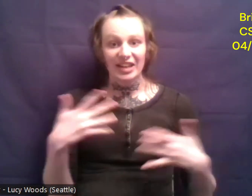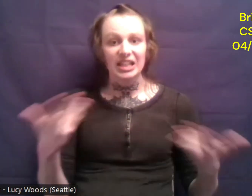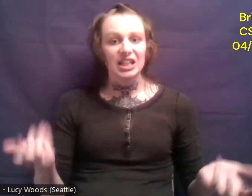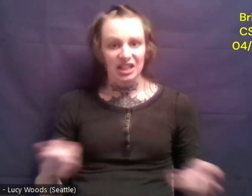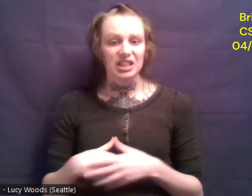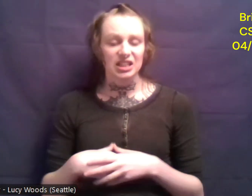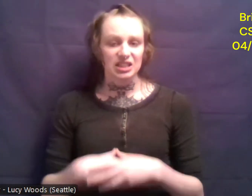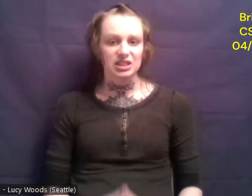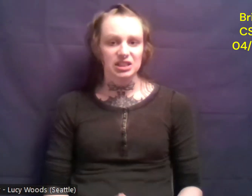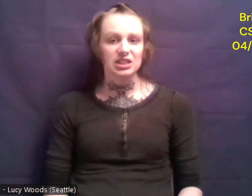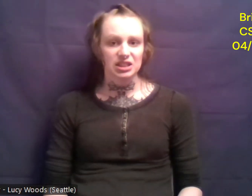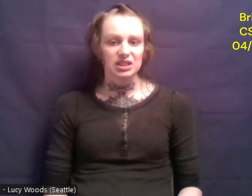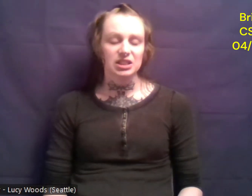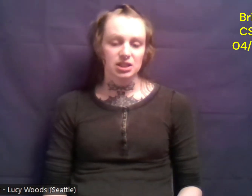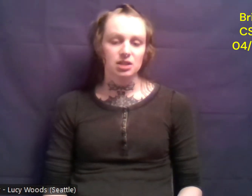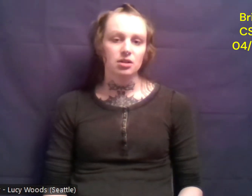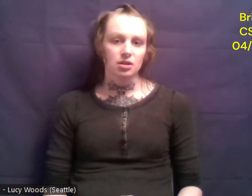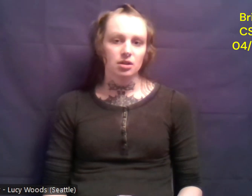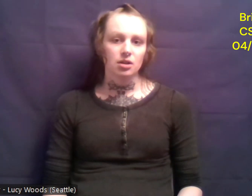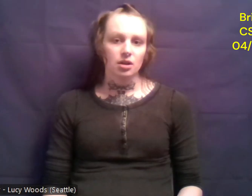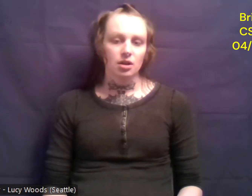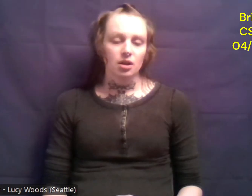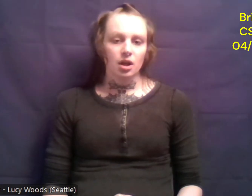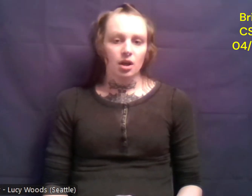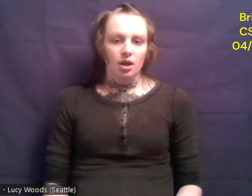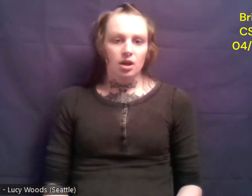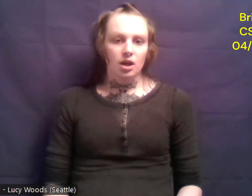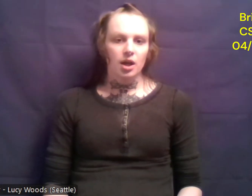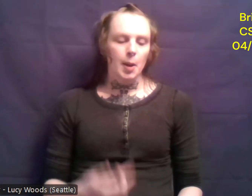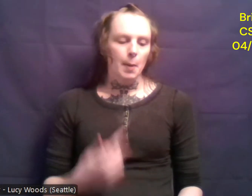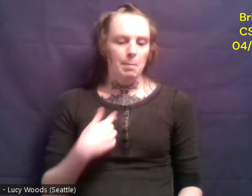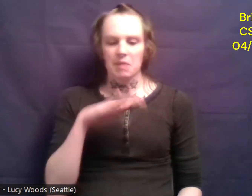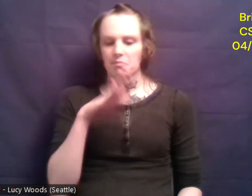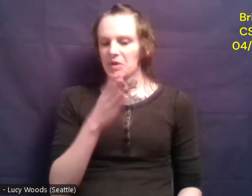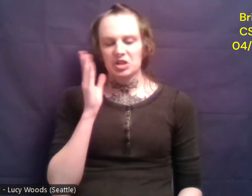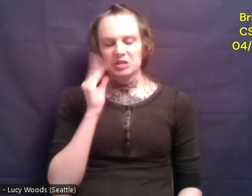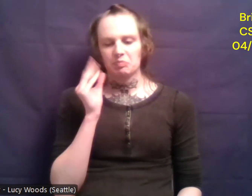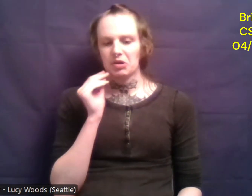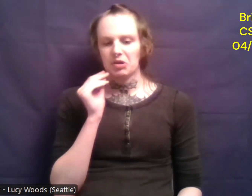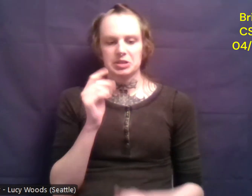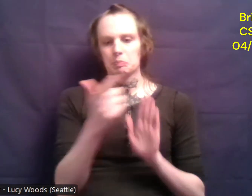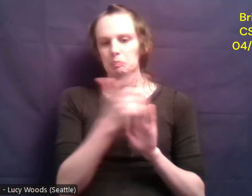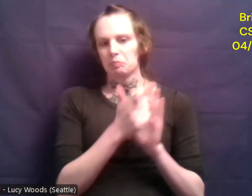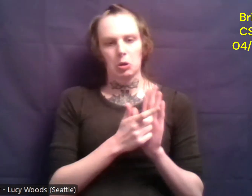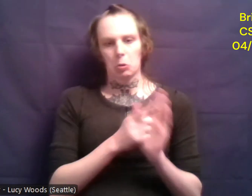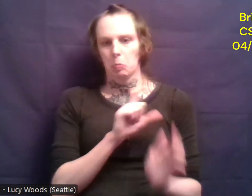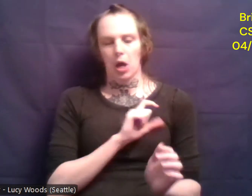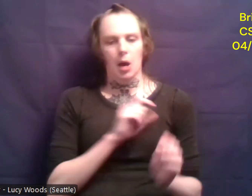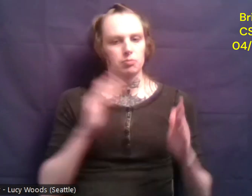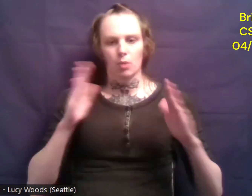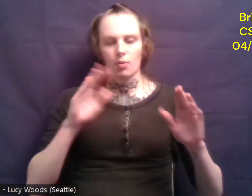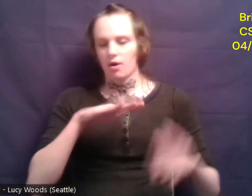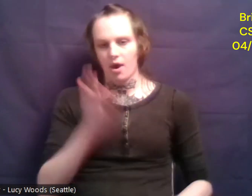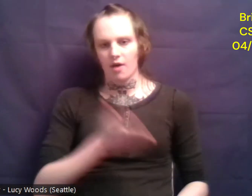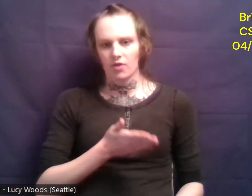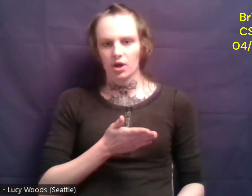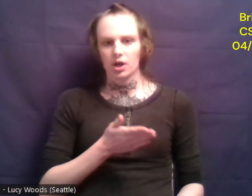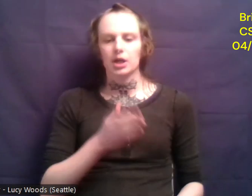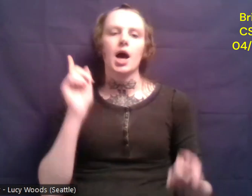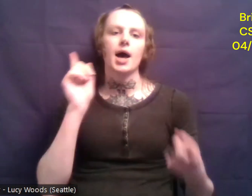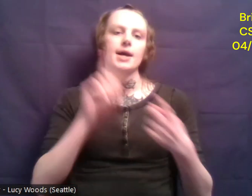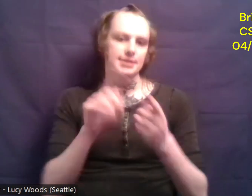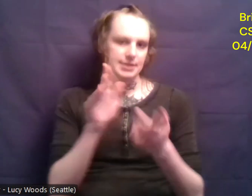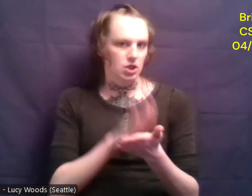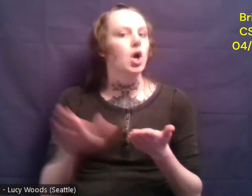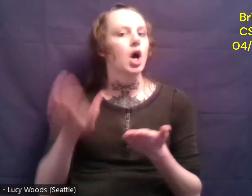Um, I had never gotten in trouble before with like the police or anything. That happened in college. A lot of like not